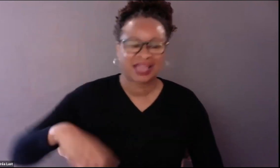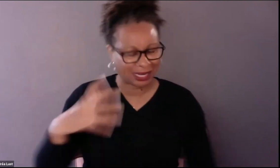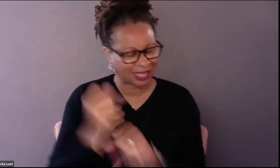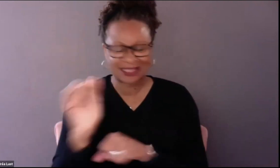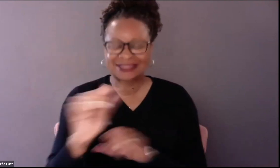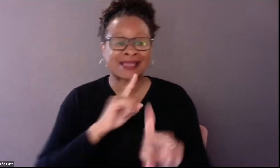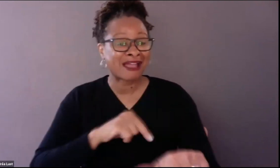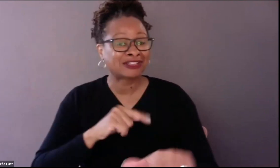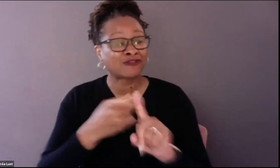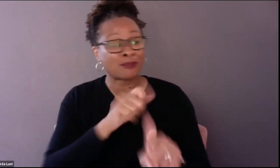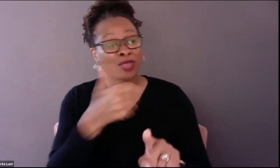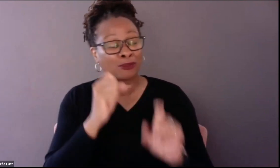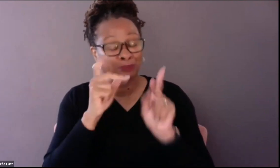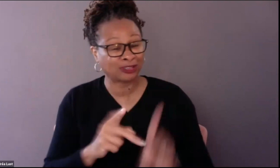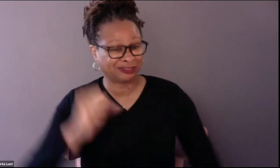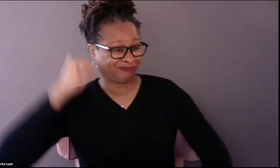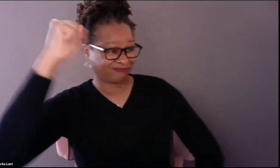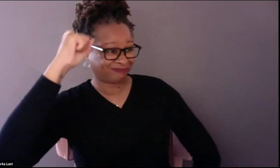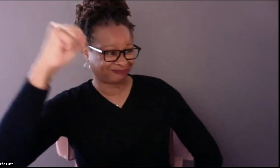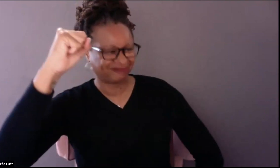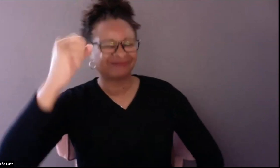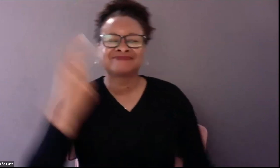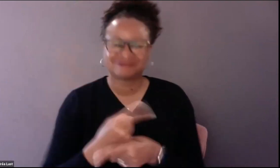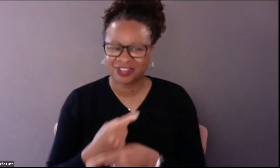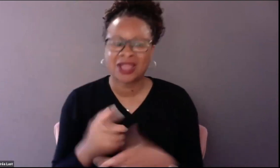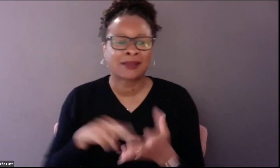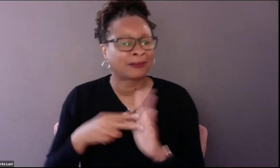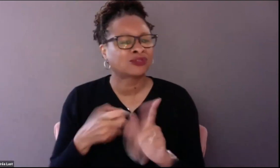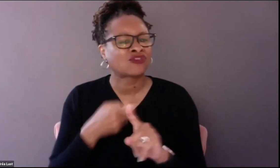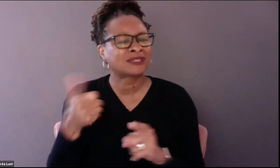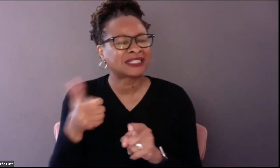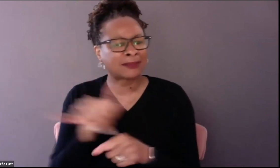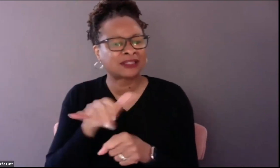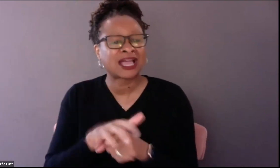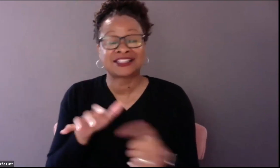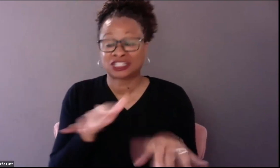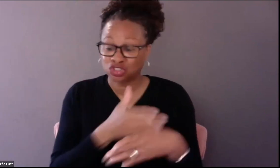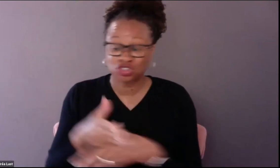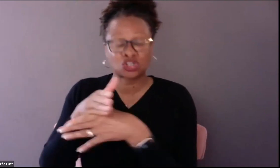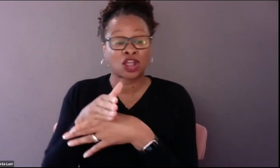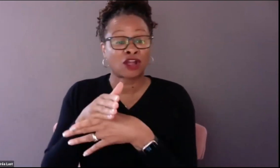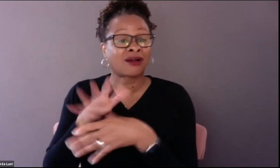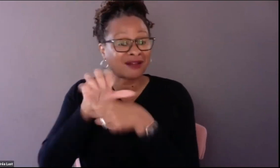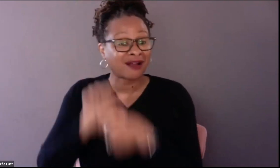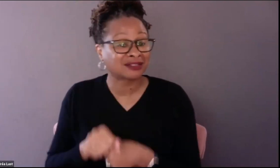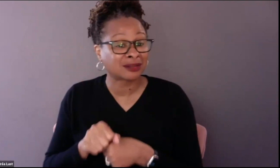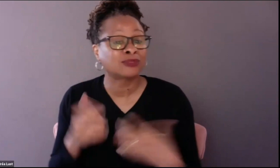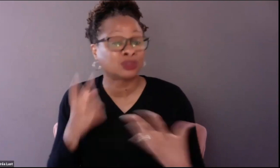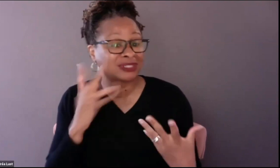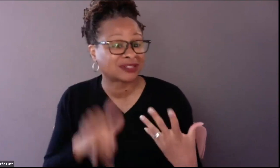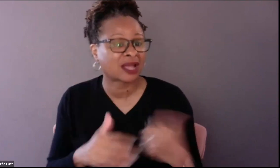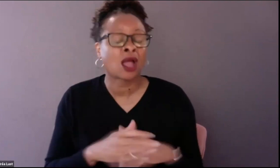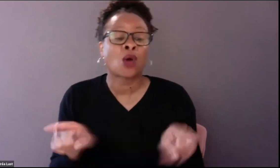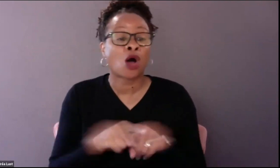fist back to me. And another one, another way that we communicate this shared custom is a call and response. So oftentimes,